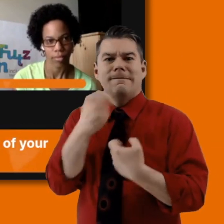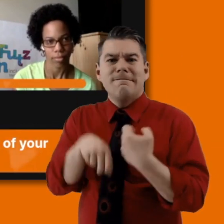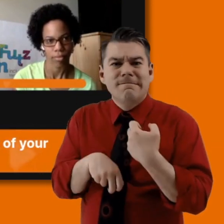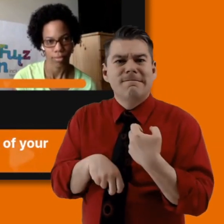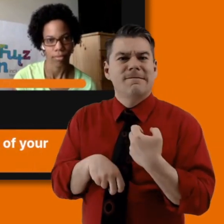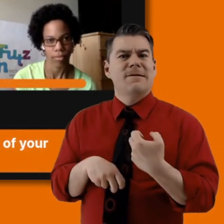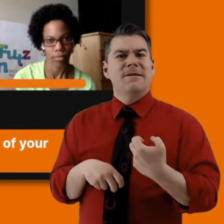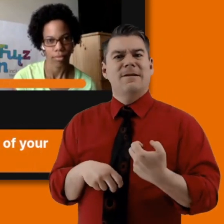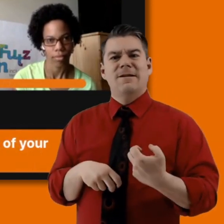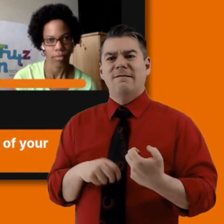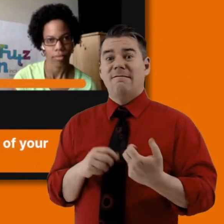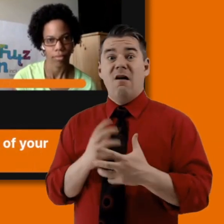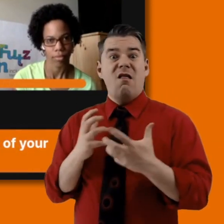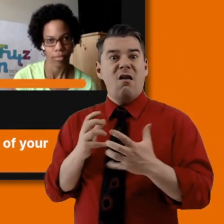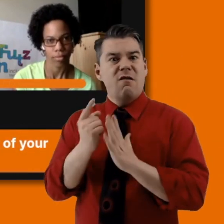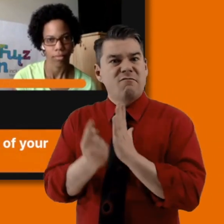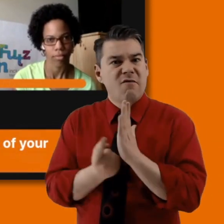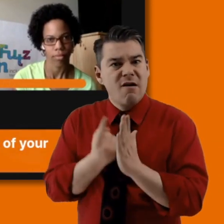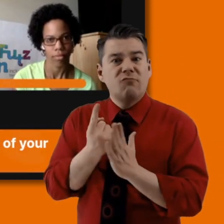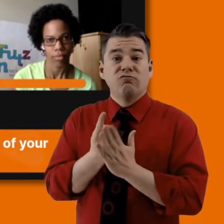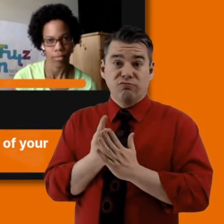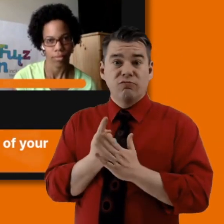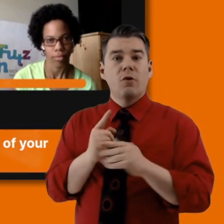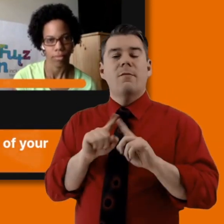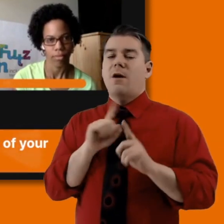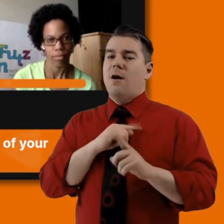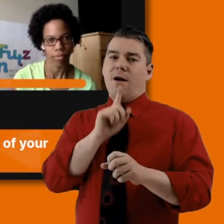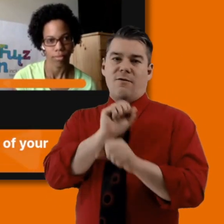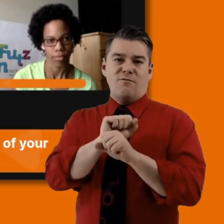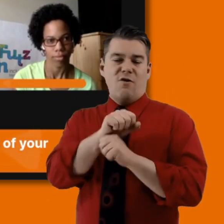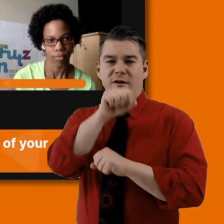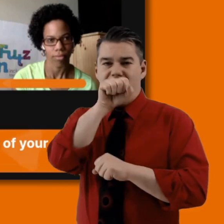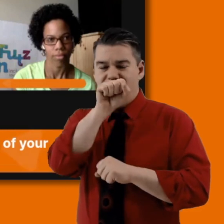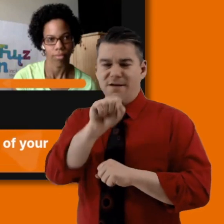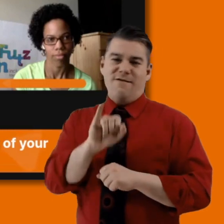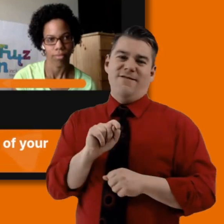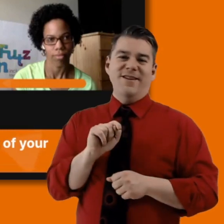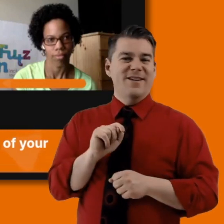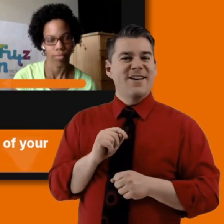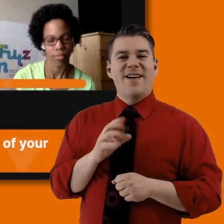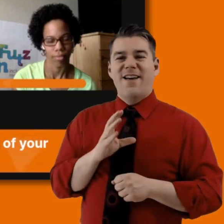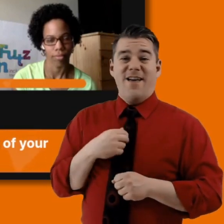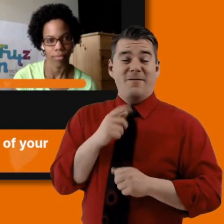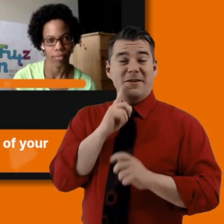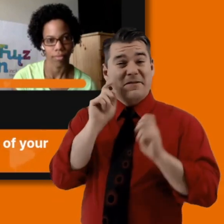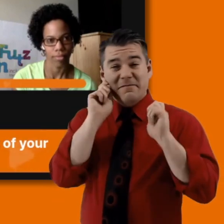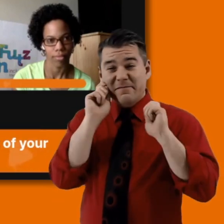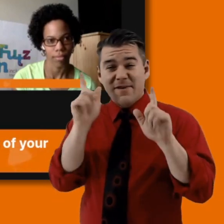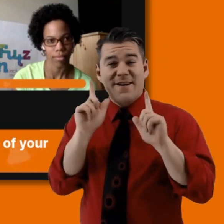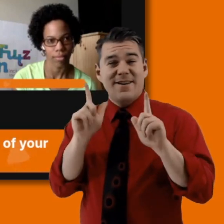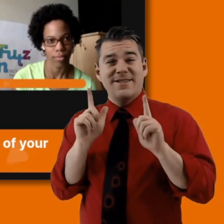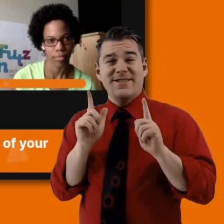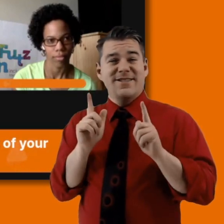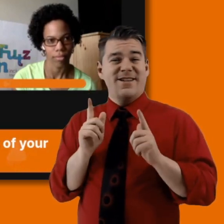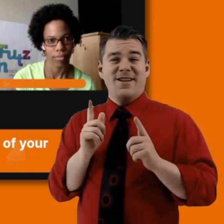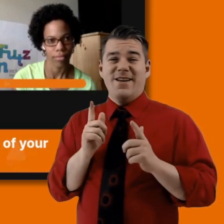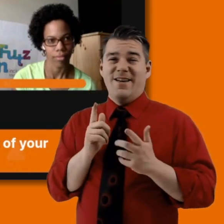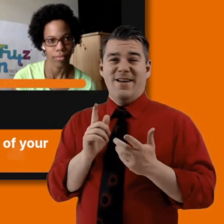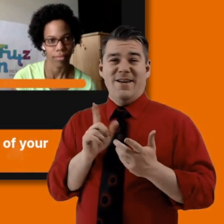difficult, it's a lot of hours, but I absolutely love it. And I'm just surprised by